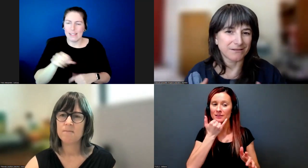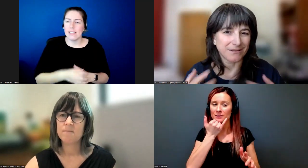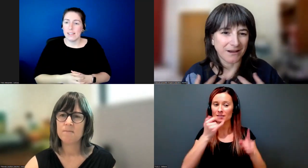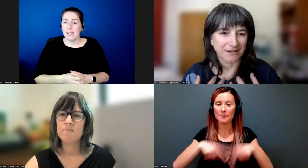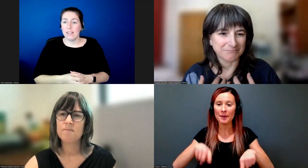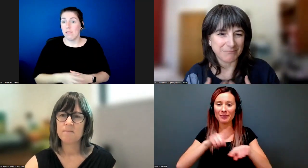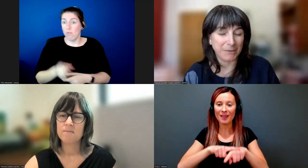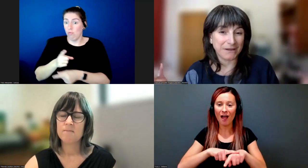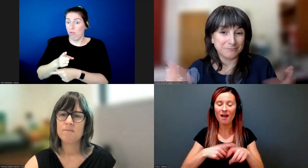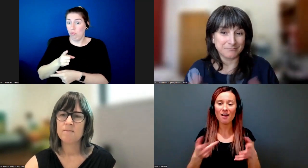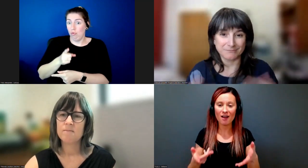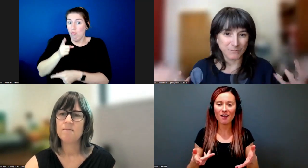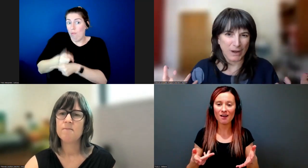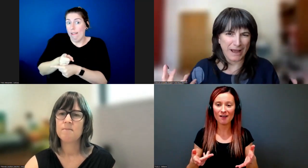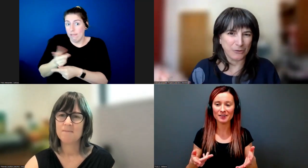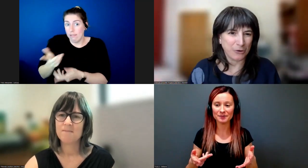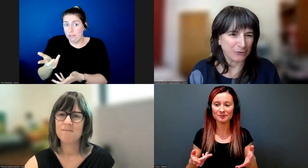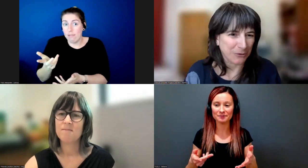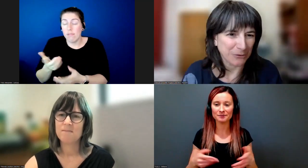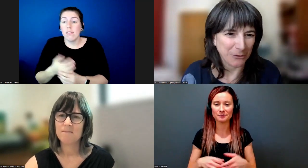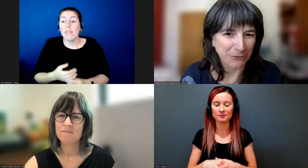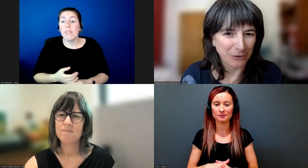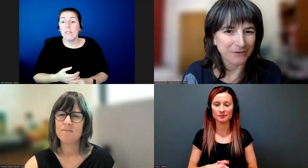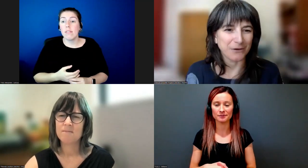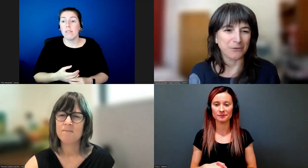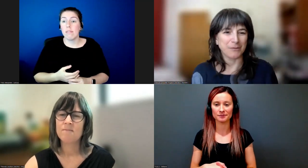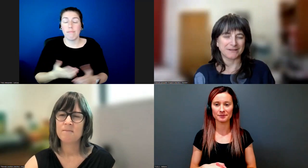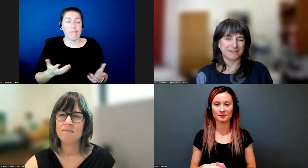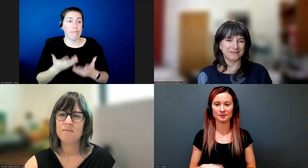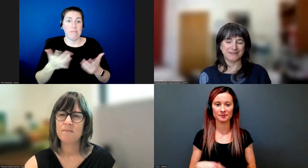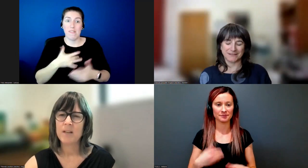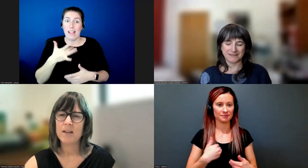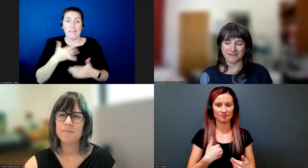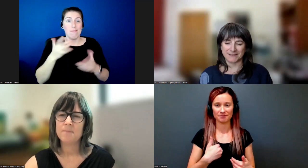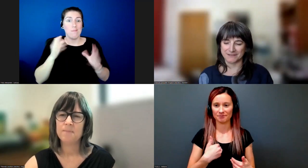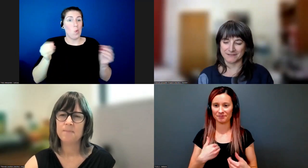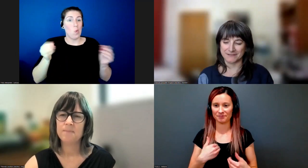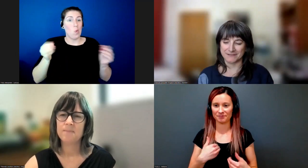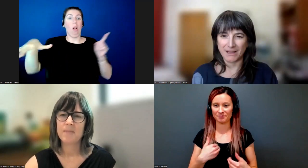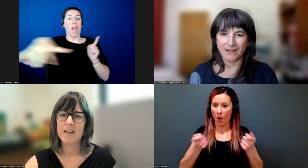not we had no control over, but